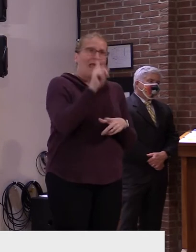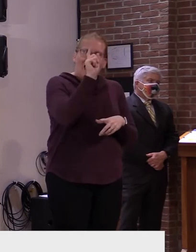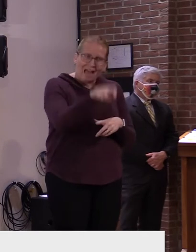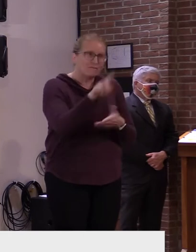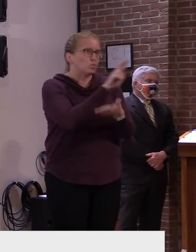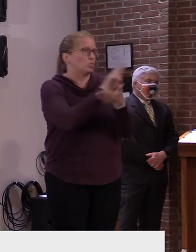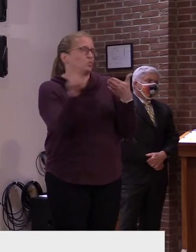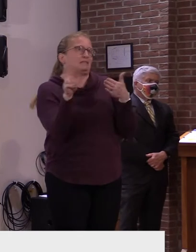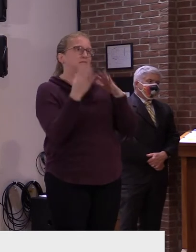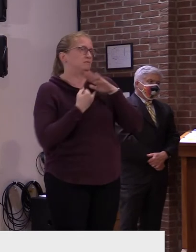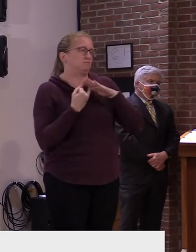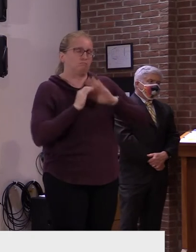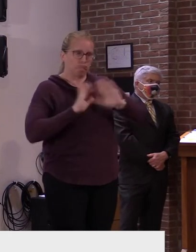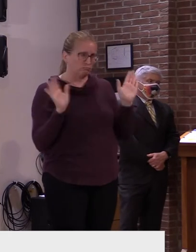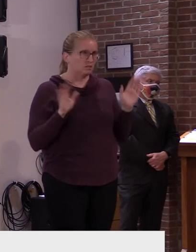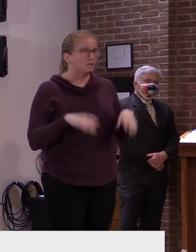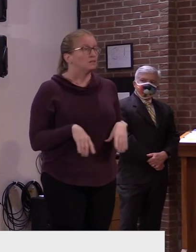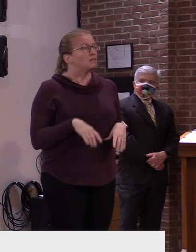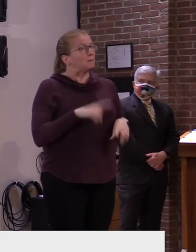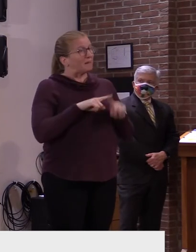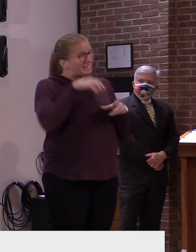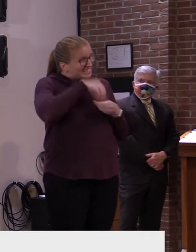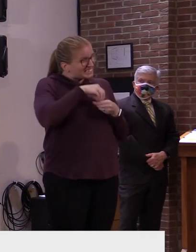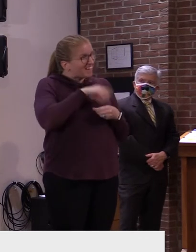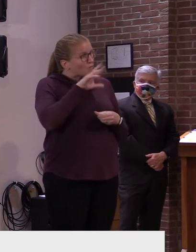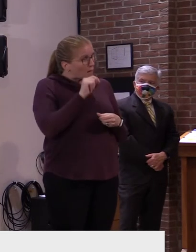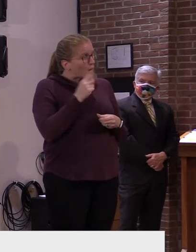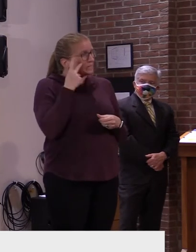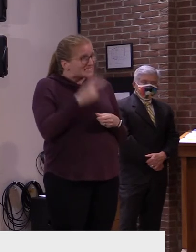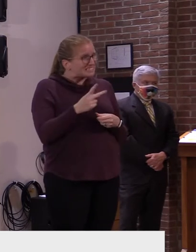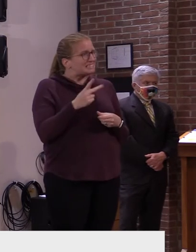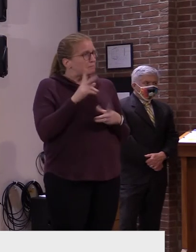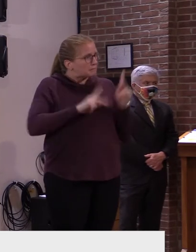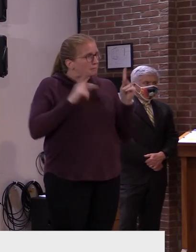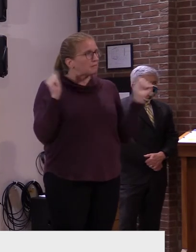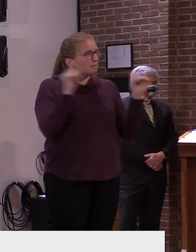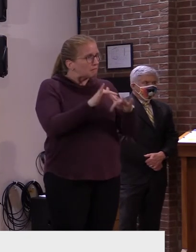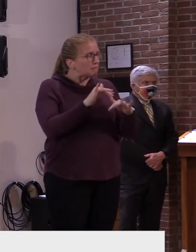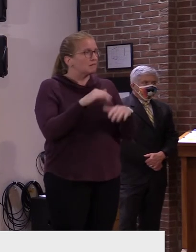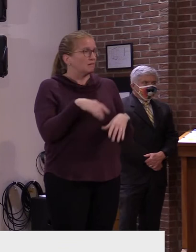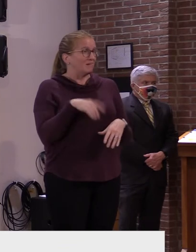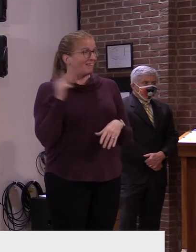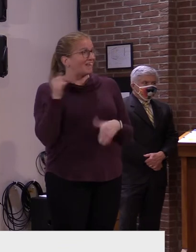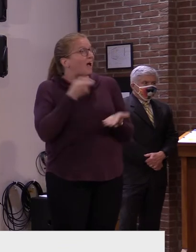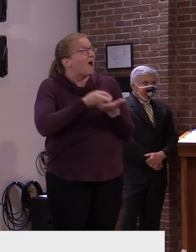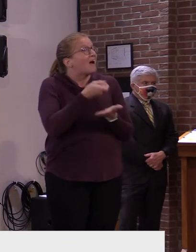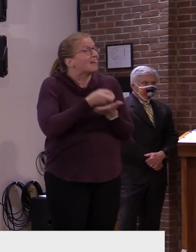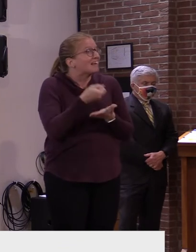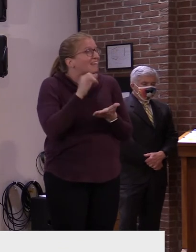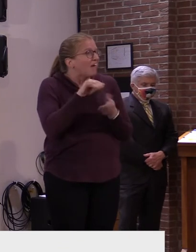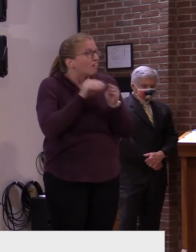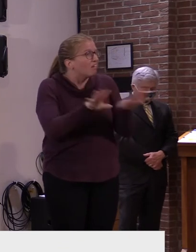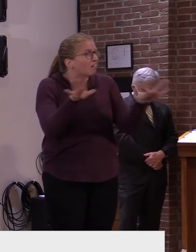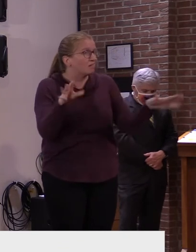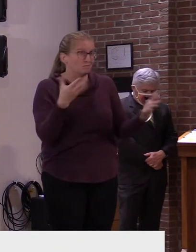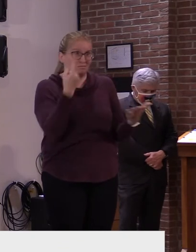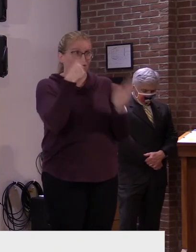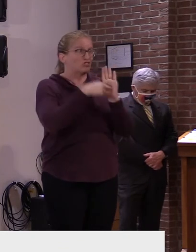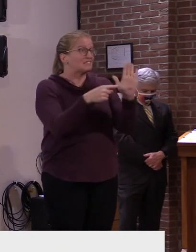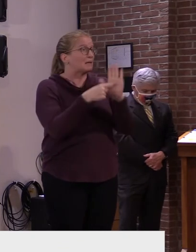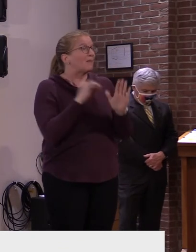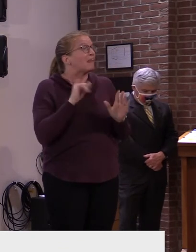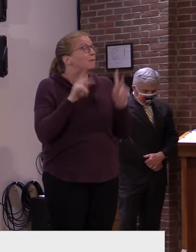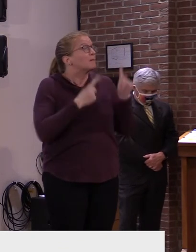with people moving around the the ice sports uh outbreak you'll be a prime example of that is there anything that can be done to